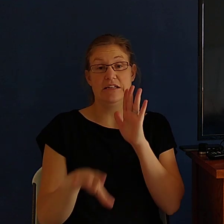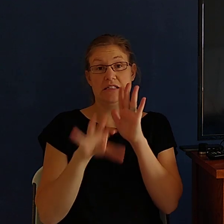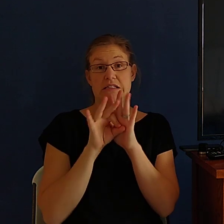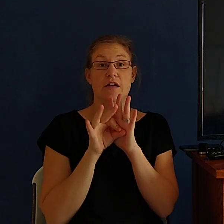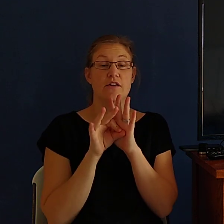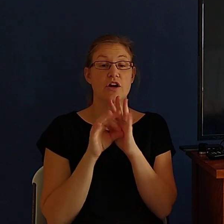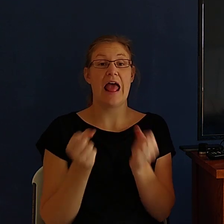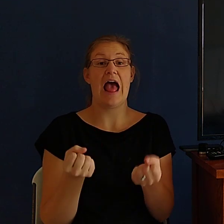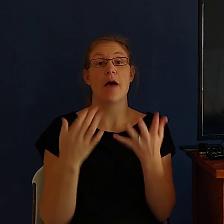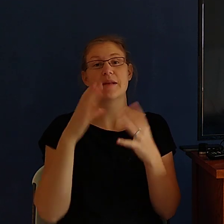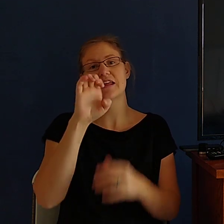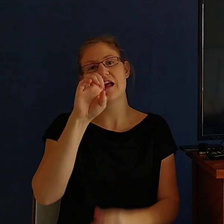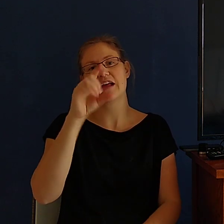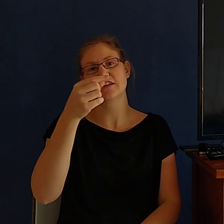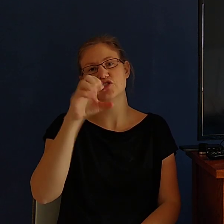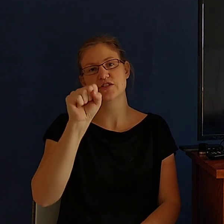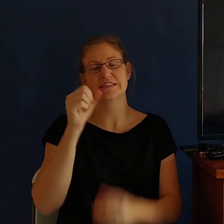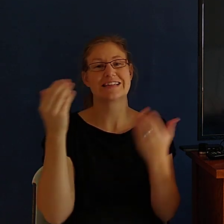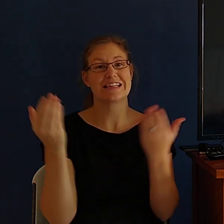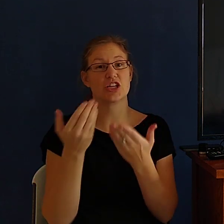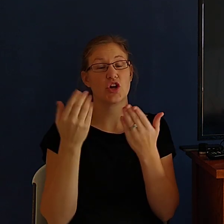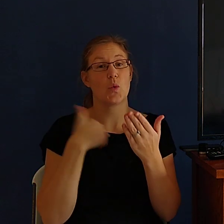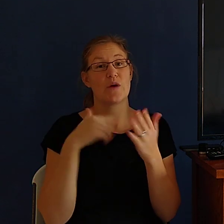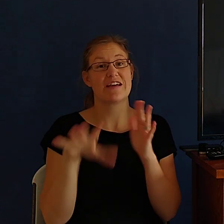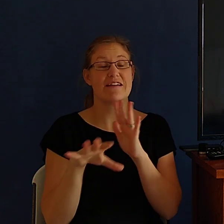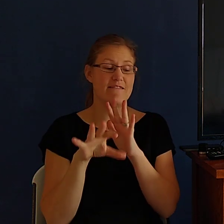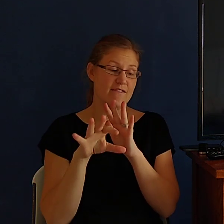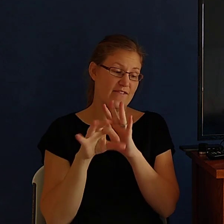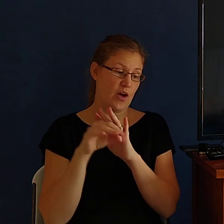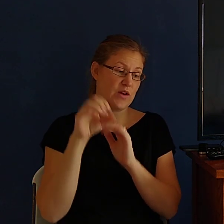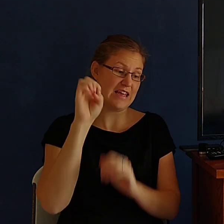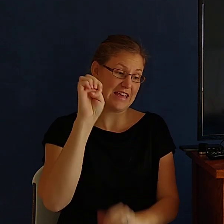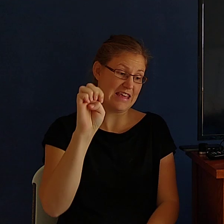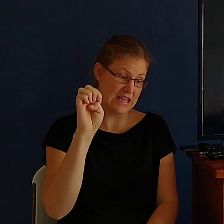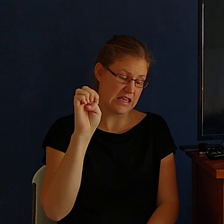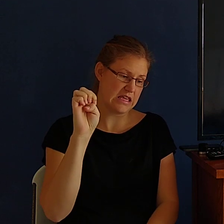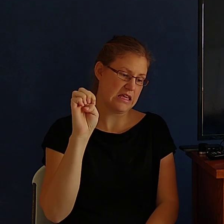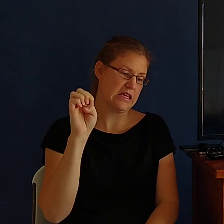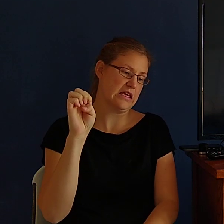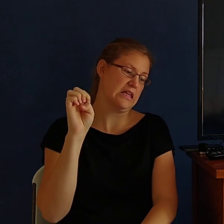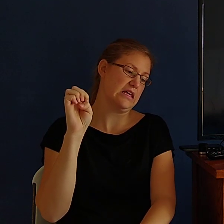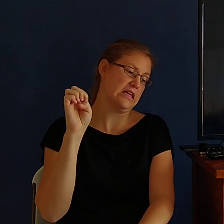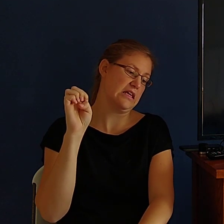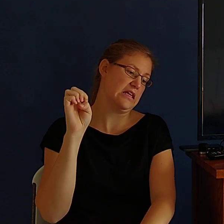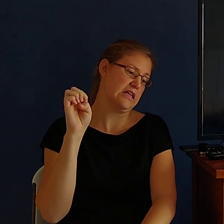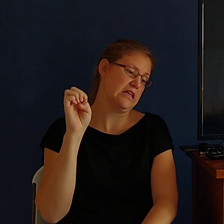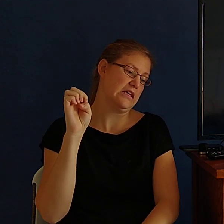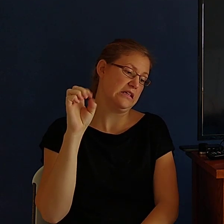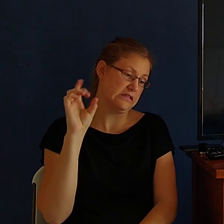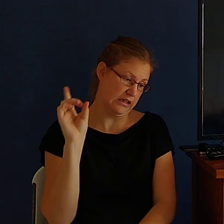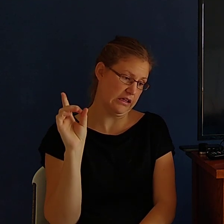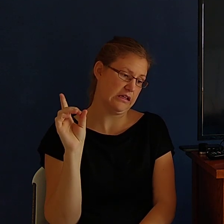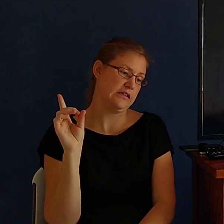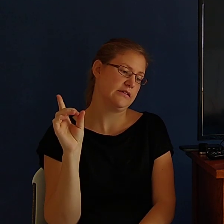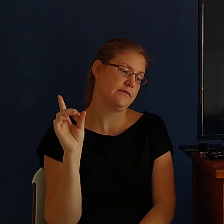how many edges here. We have discovered E. We have discovered D,